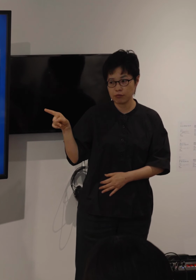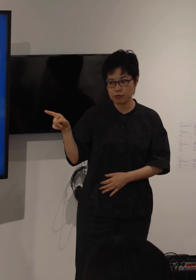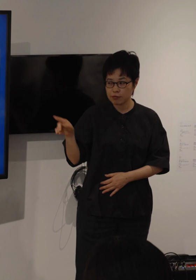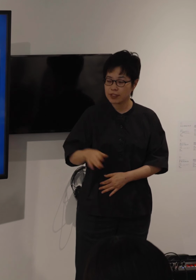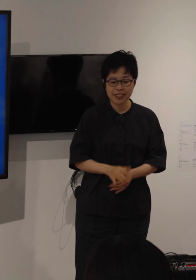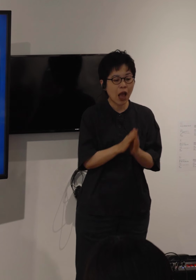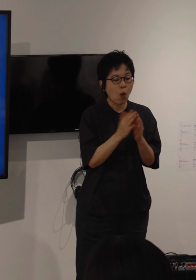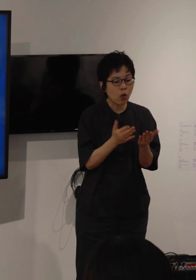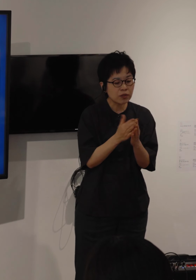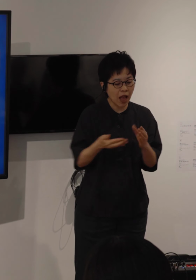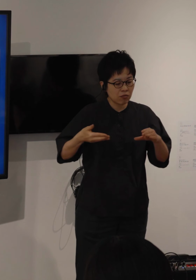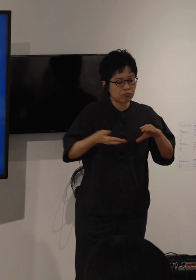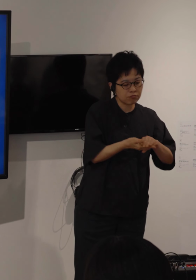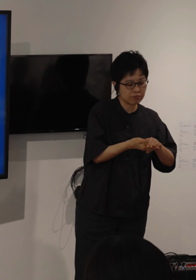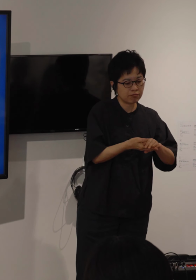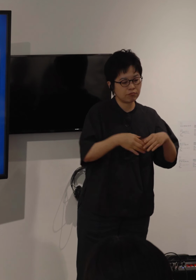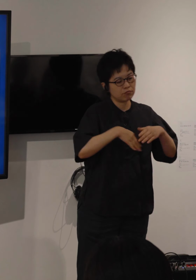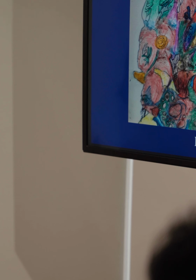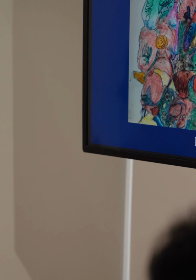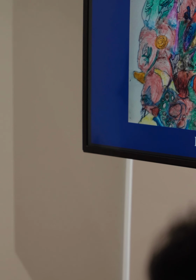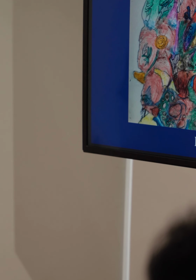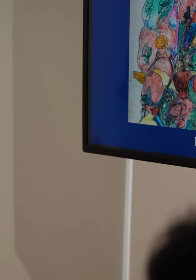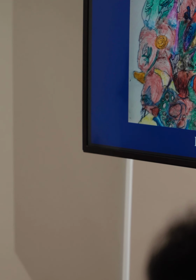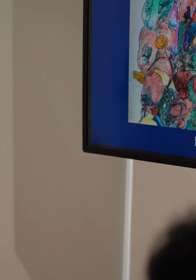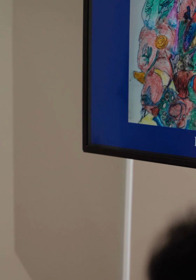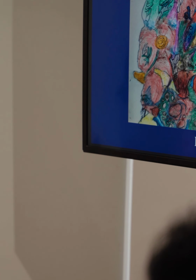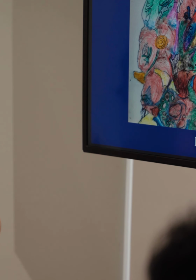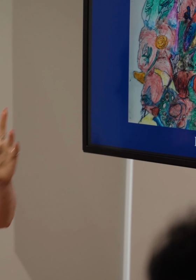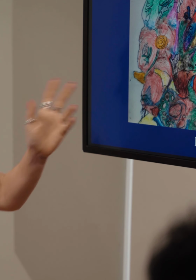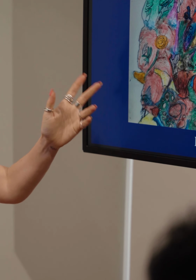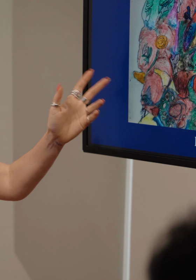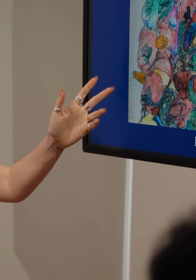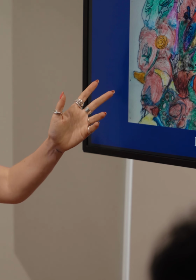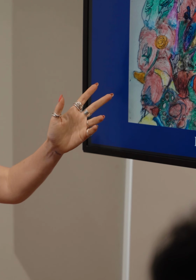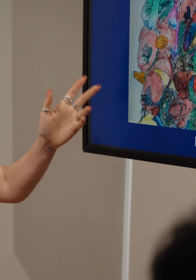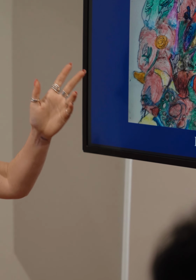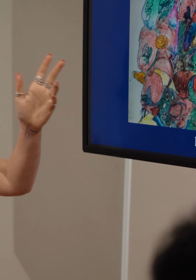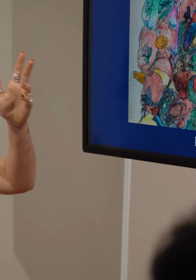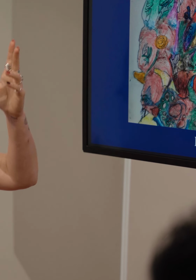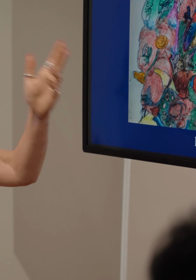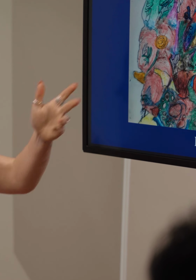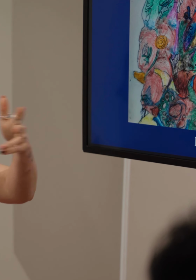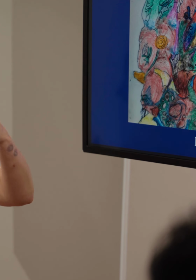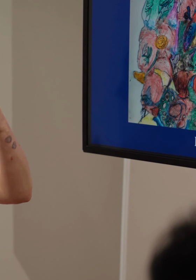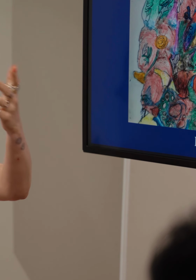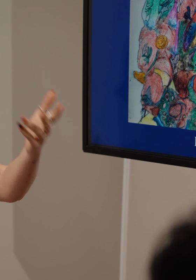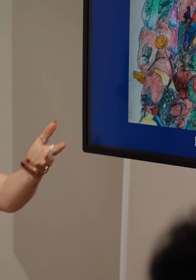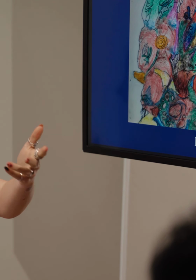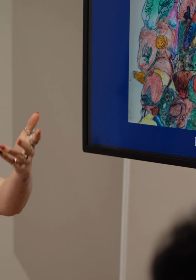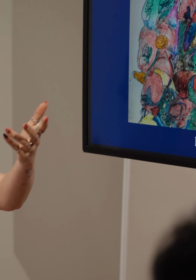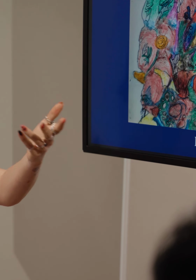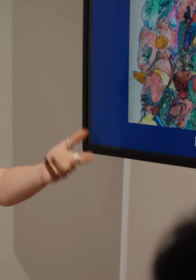day since he got it from Phyllis Kind Gallery in America. So we sold it so that the money could go back